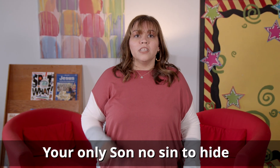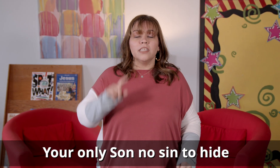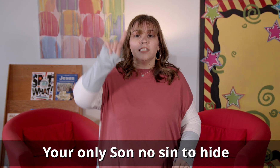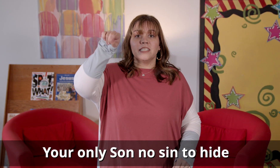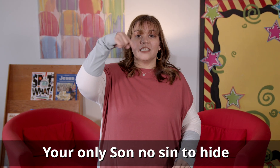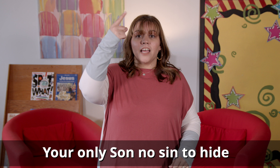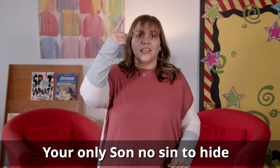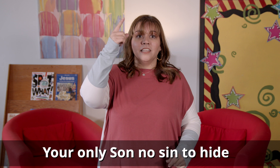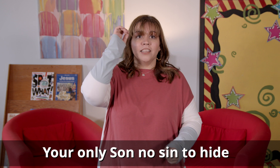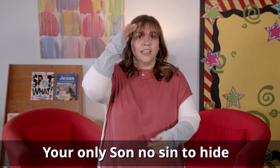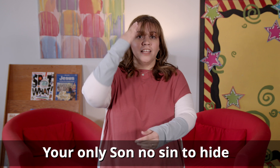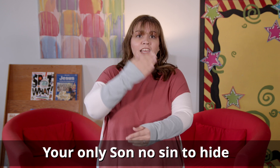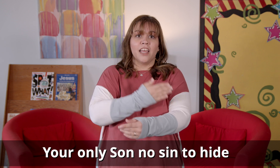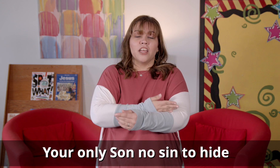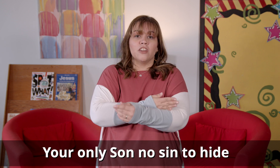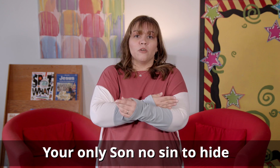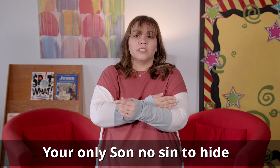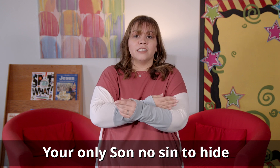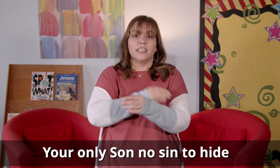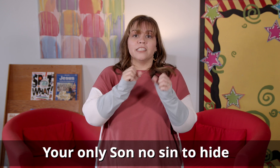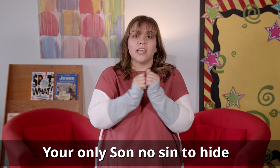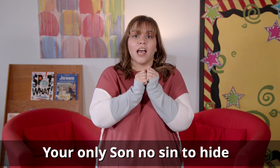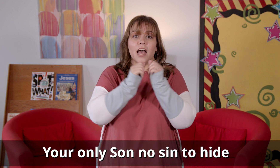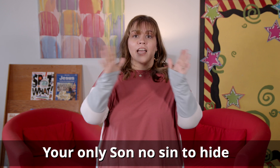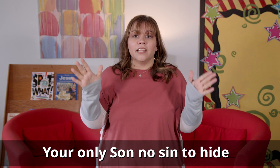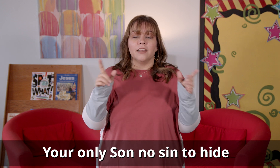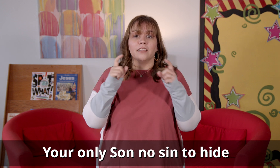only son, no sin to hide,